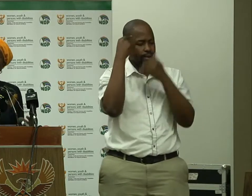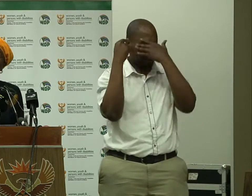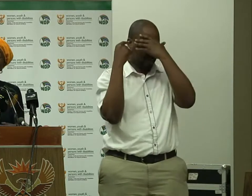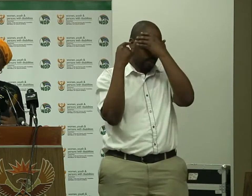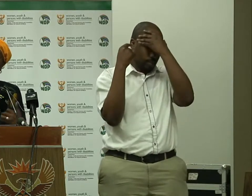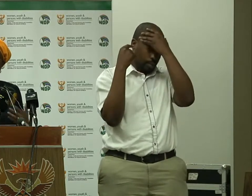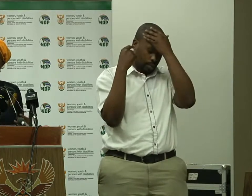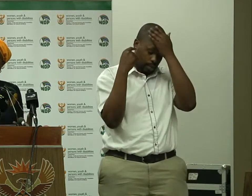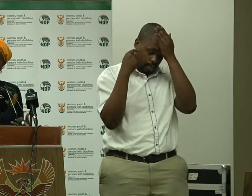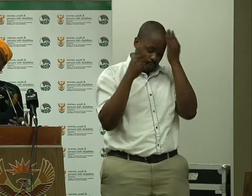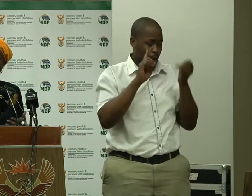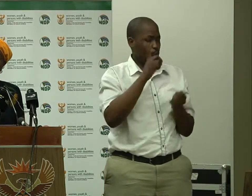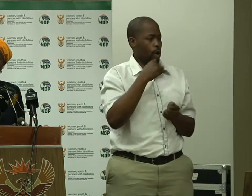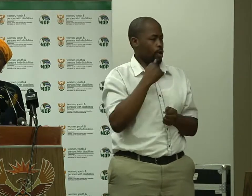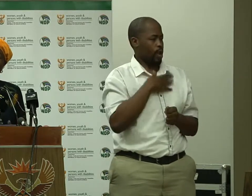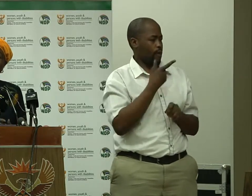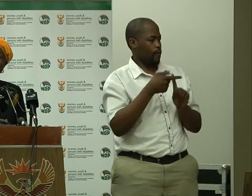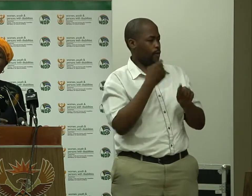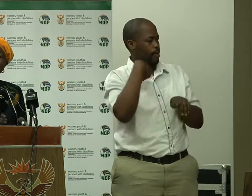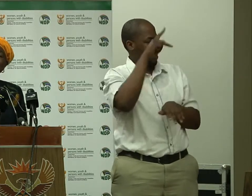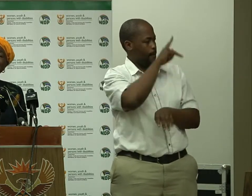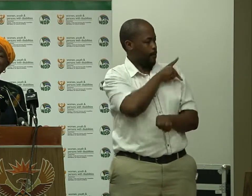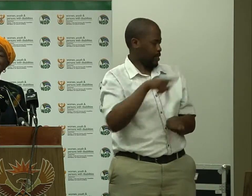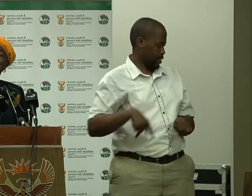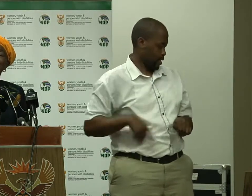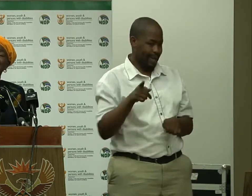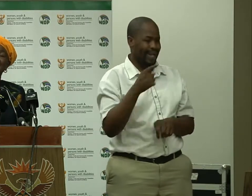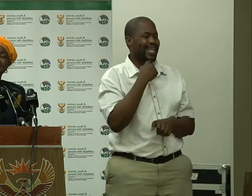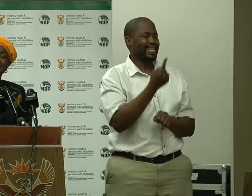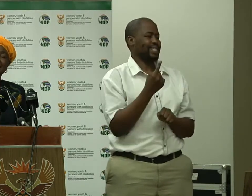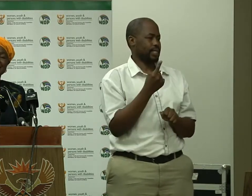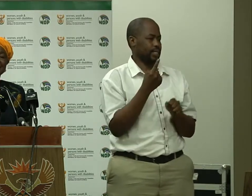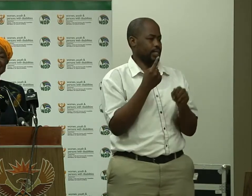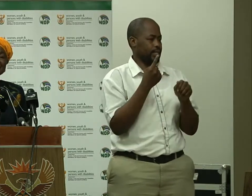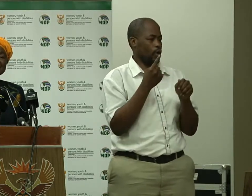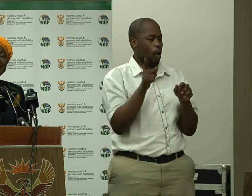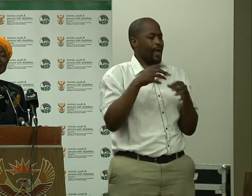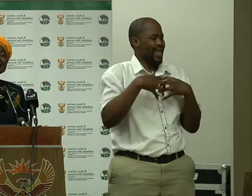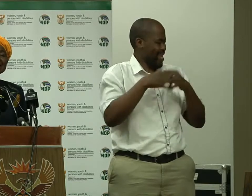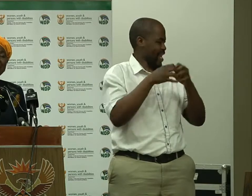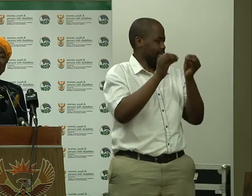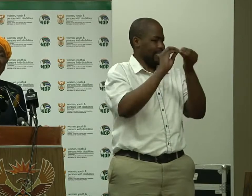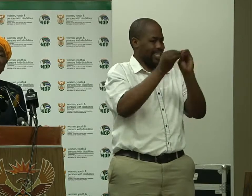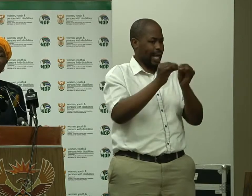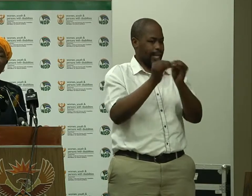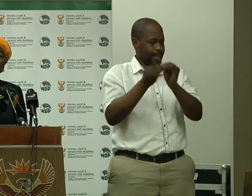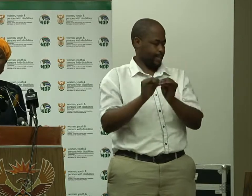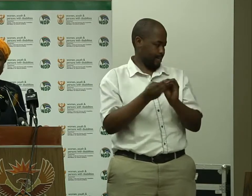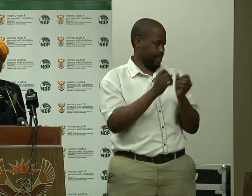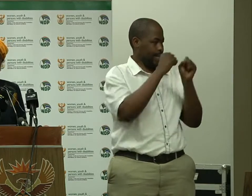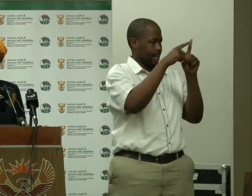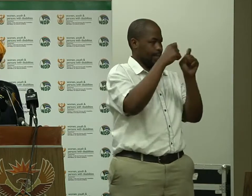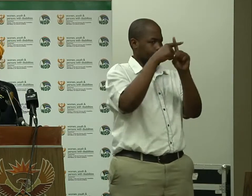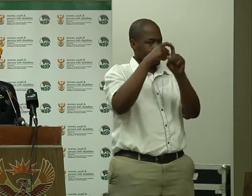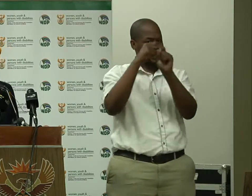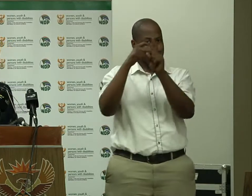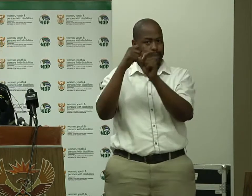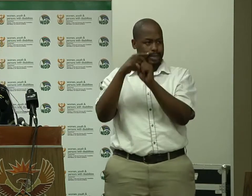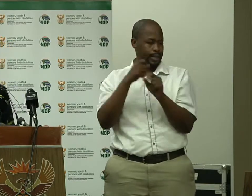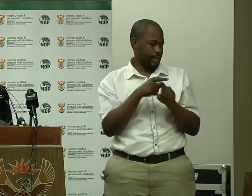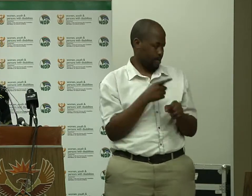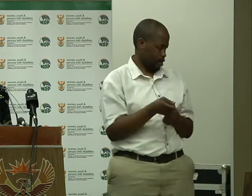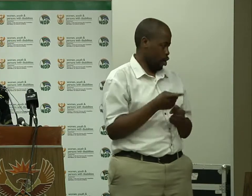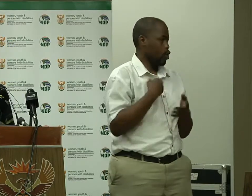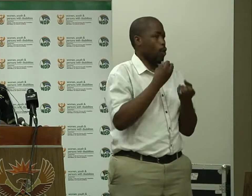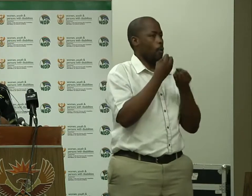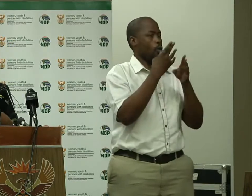to like with the presidents, he sets targets. He raises the bar all the time. So